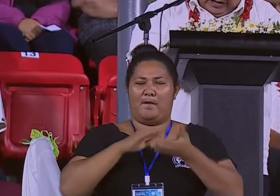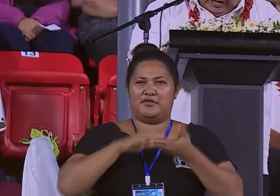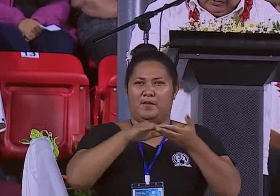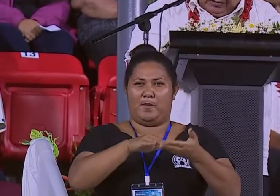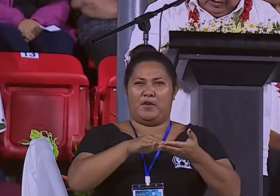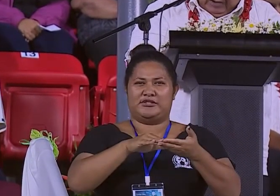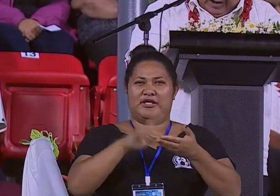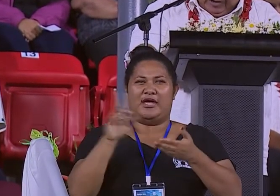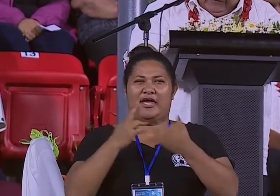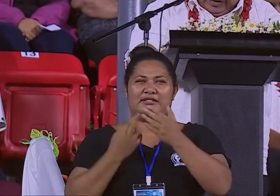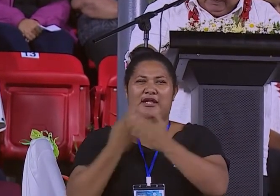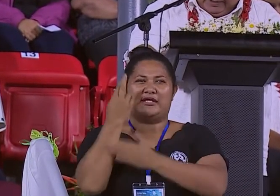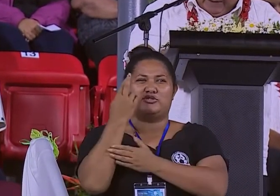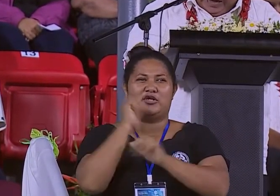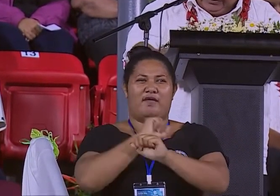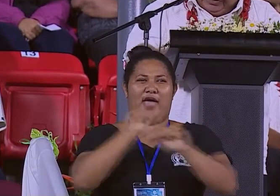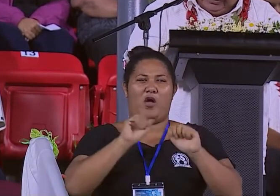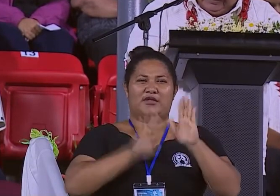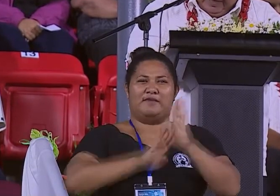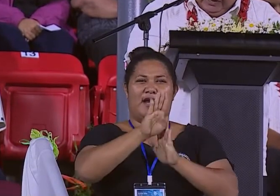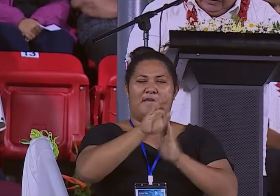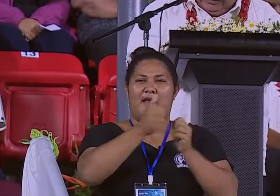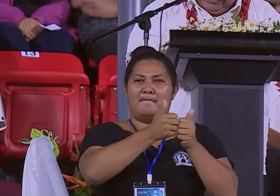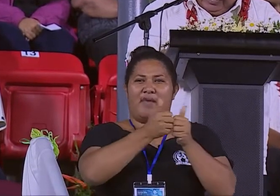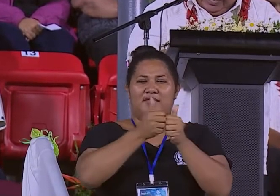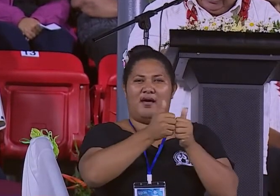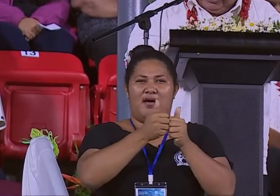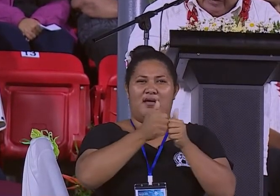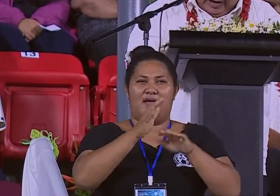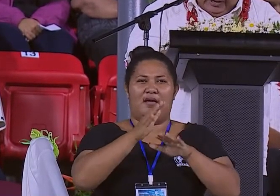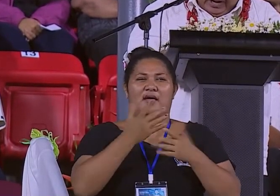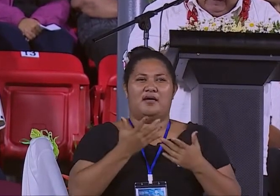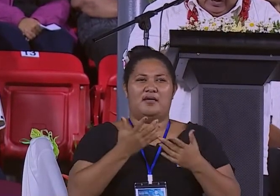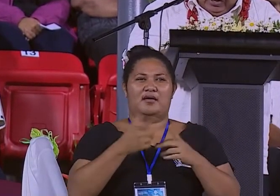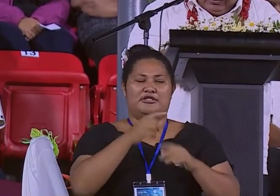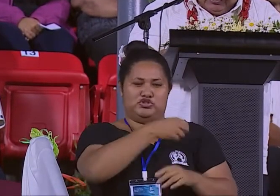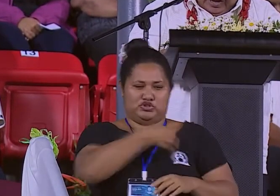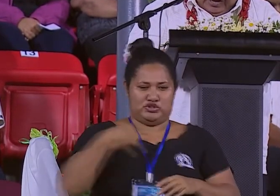goodwill and dedication of our development partners,